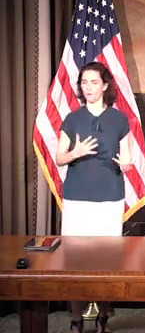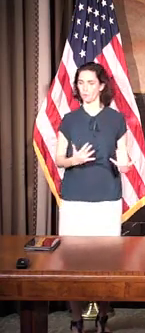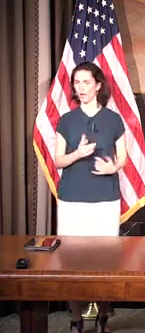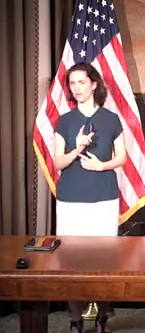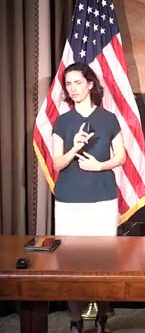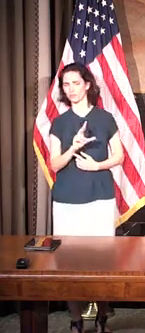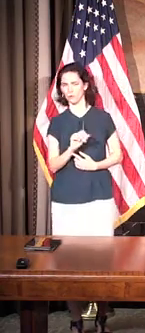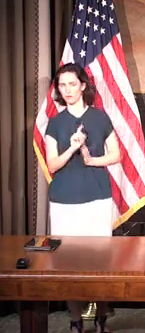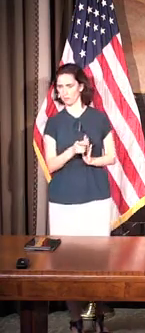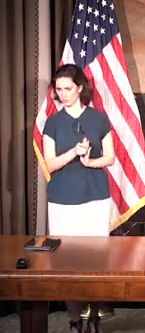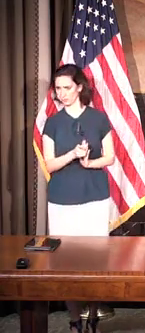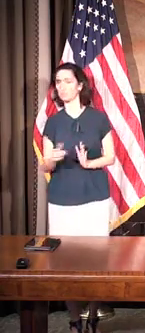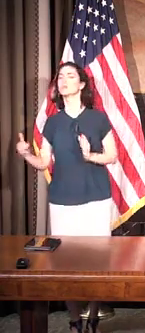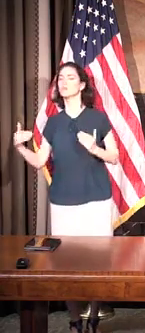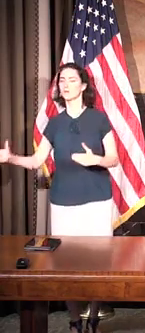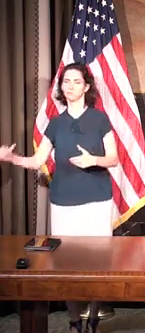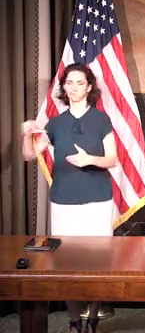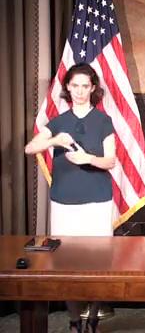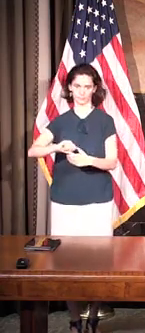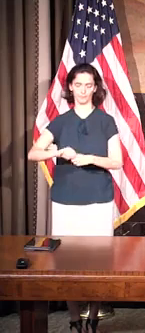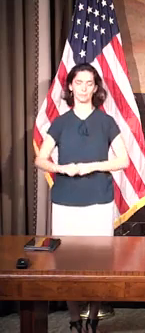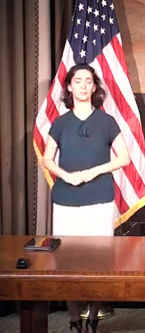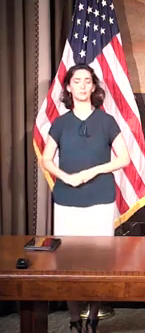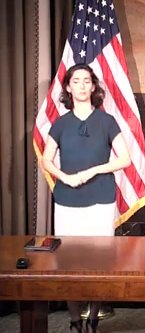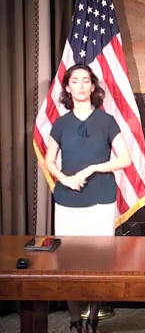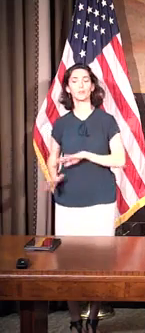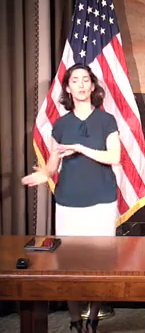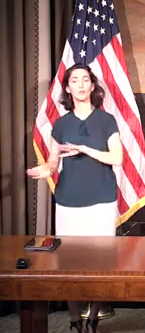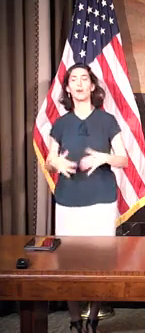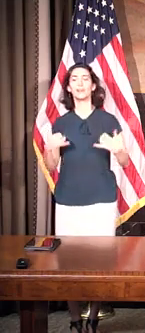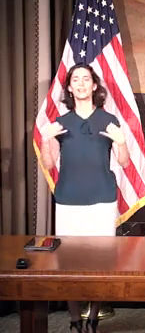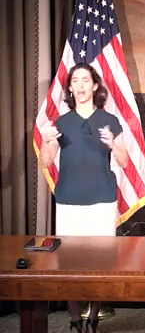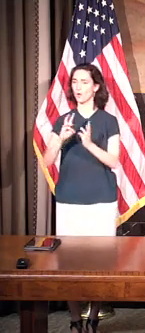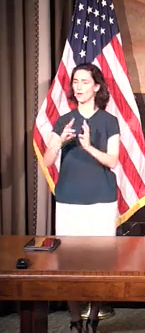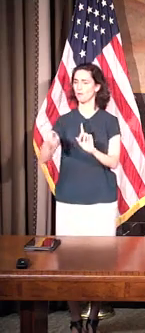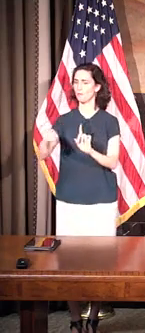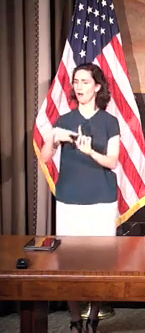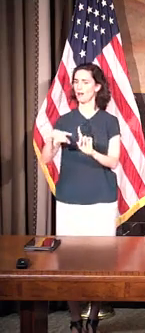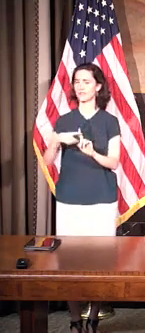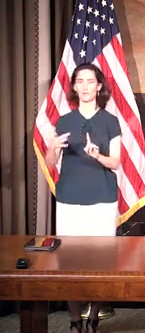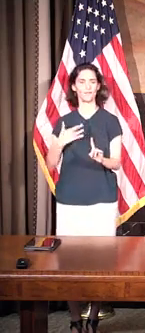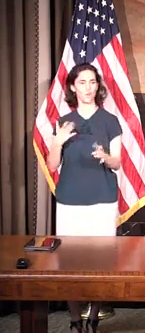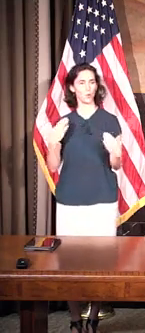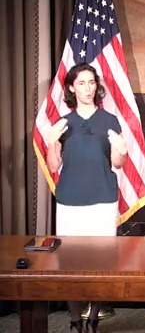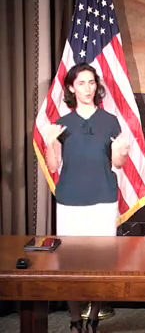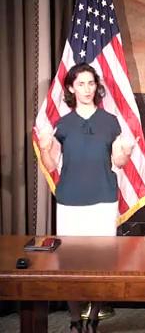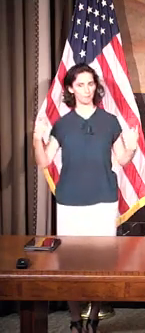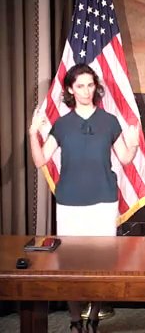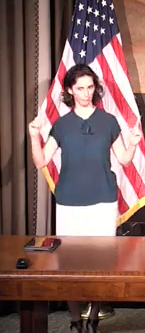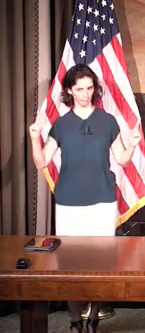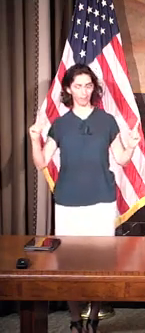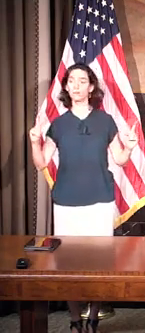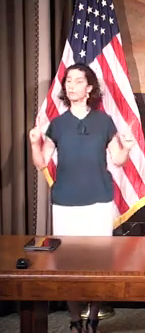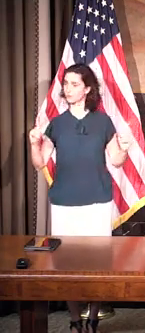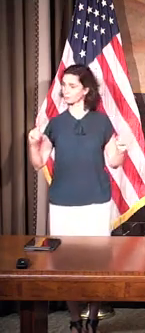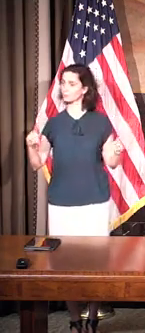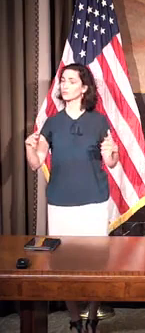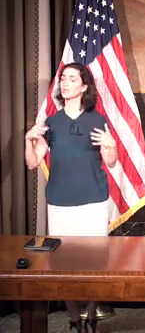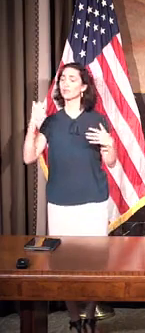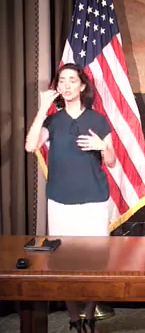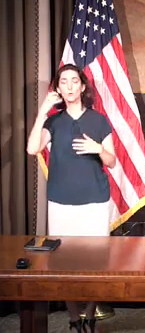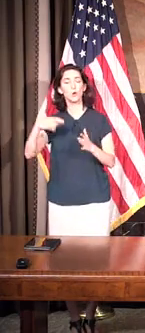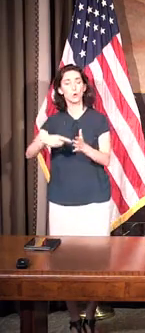On the flip side of the weather, we have started to get our first taste of cooler temperatures. So if it gets cool enough to require